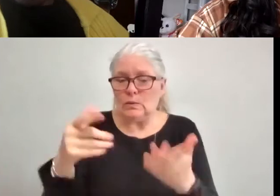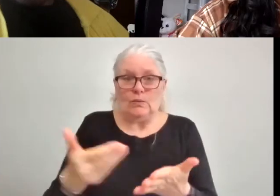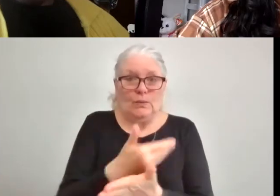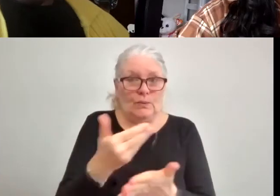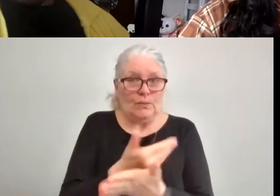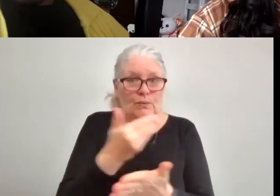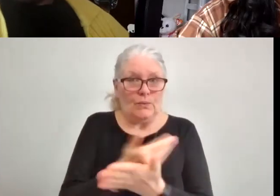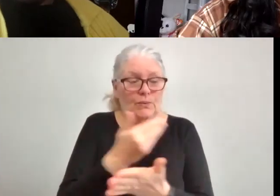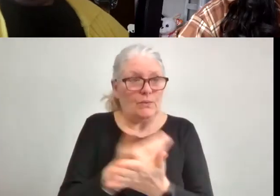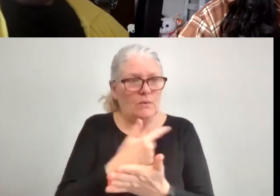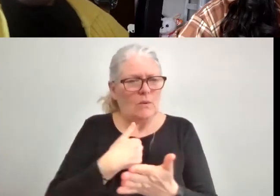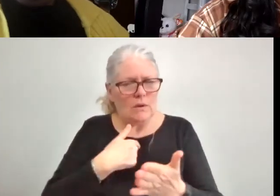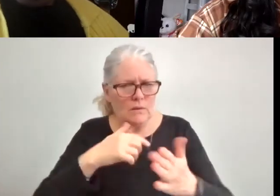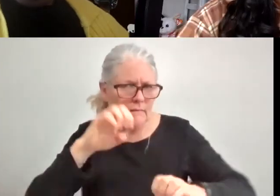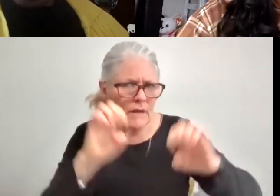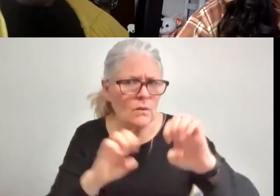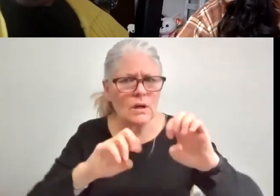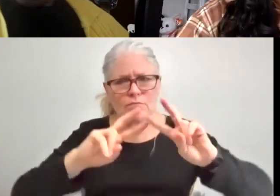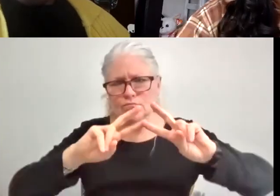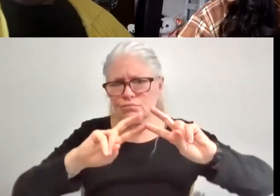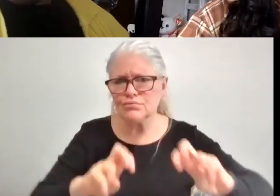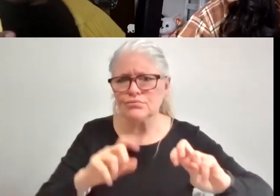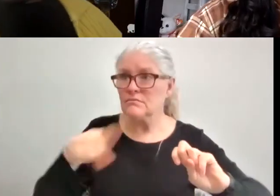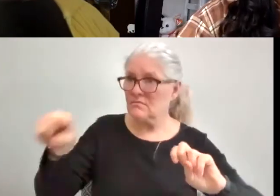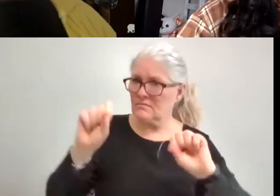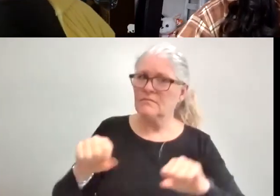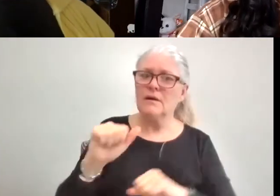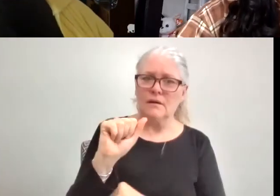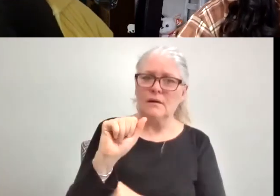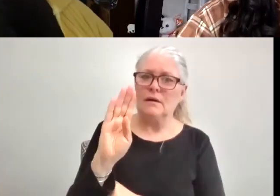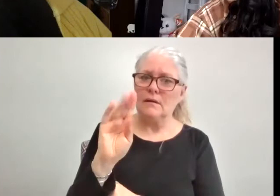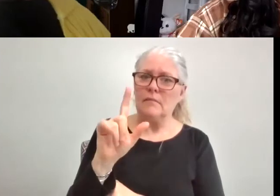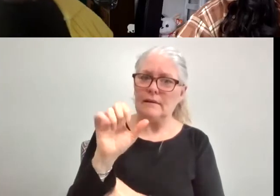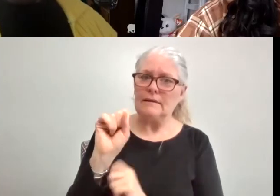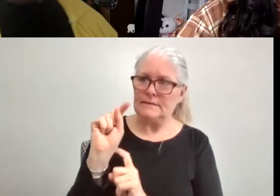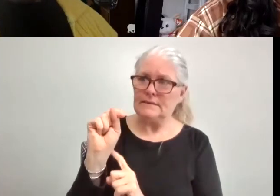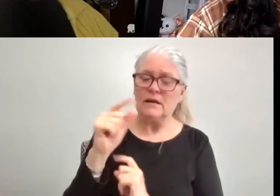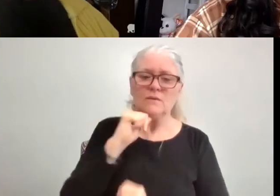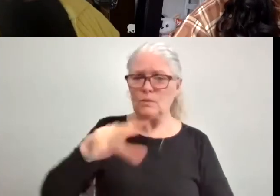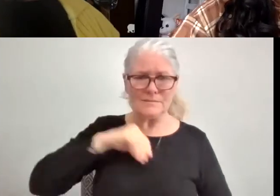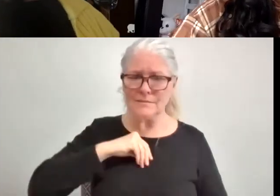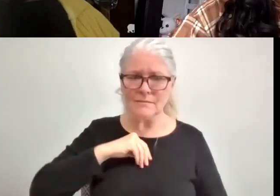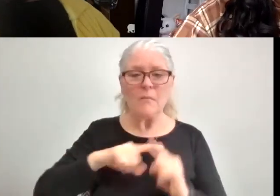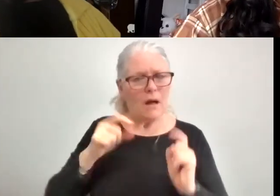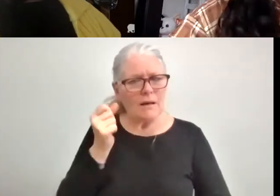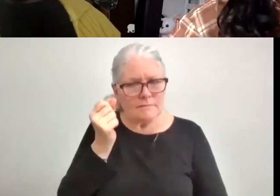can be ableist and I can not tolerate it, I do still understand where it comes from. And I do still understand